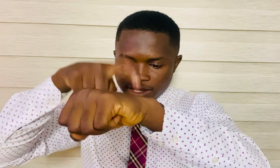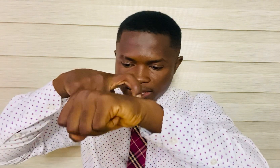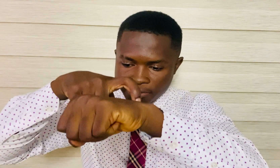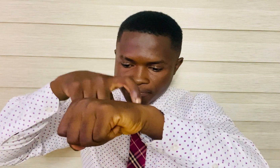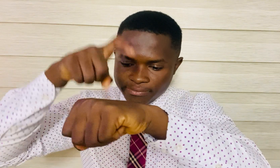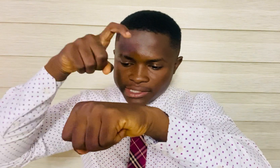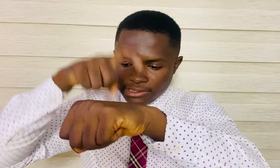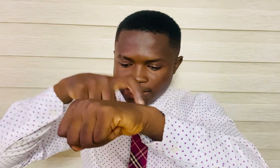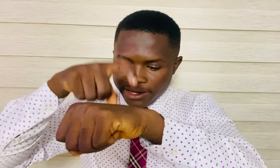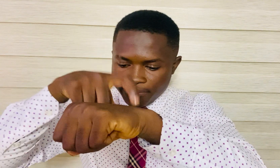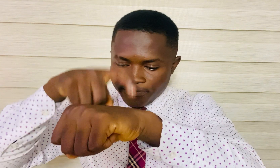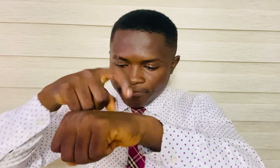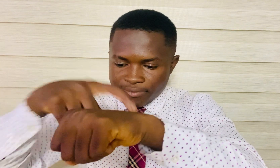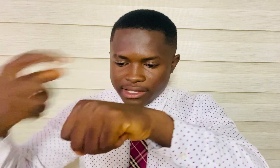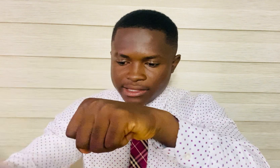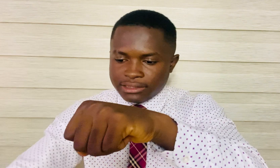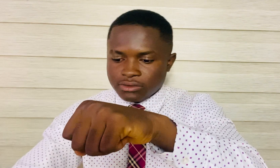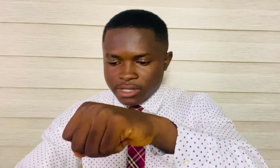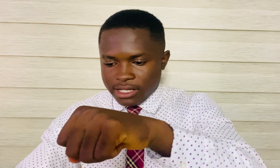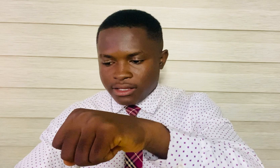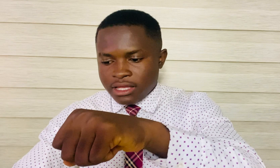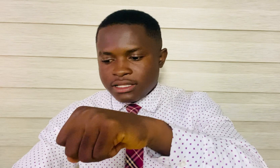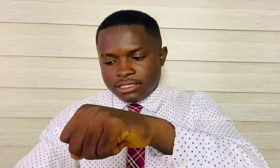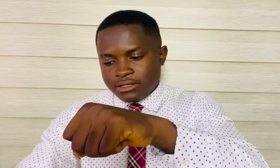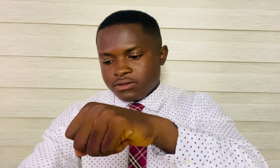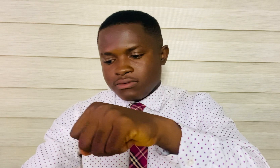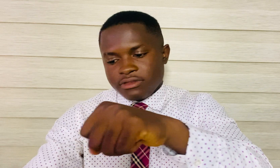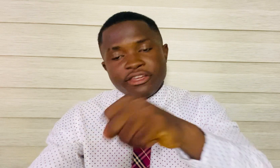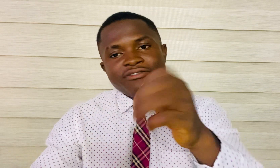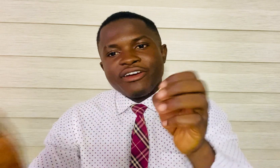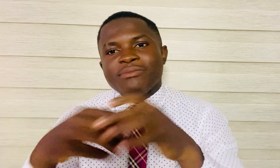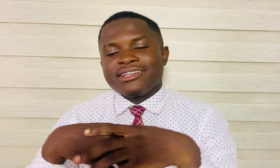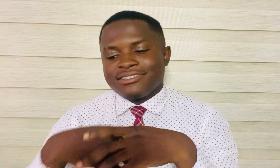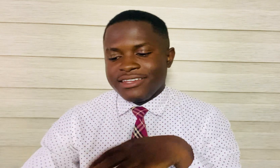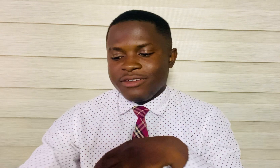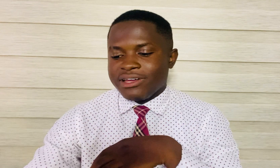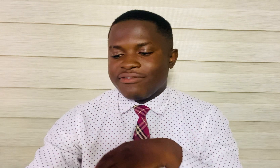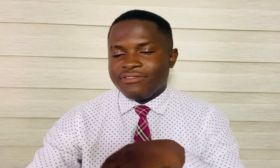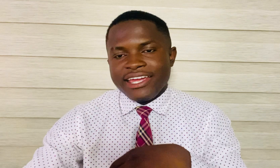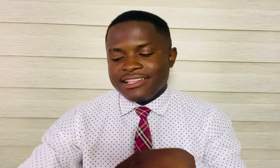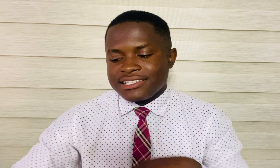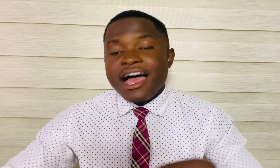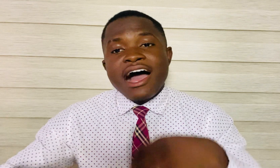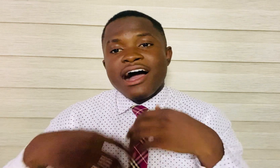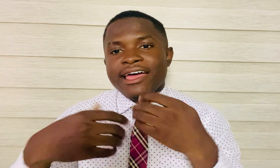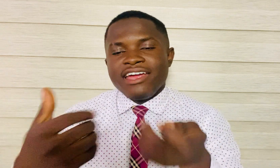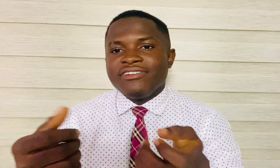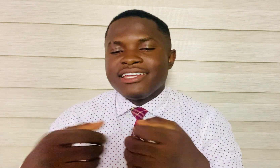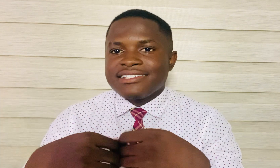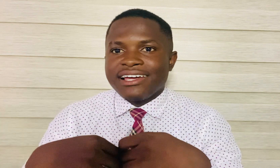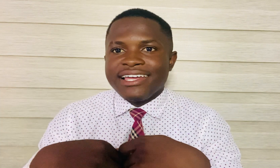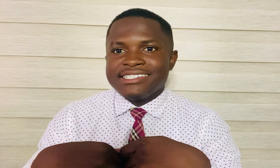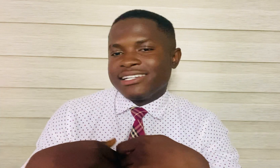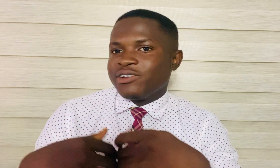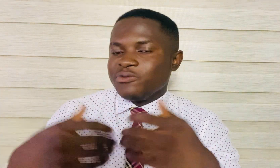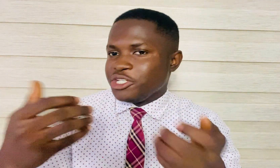okay? Time. That way. So thank you very much. Today we have learned everyday signs that we